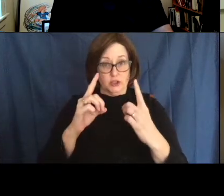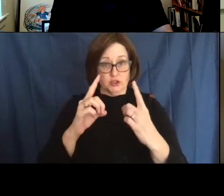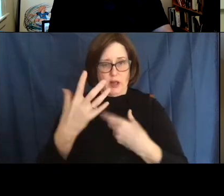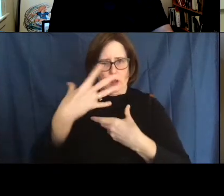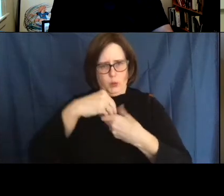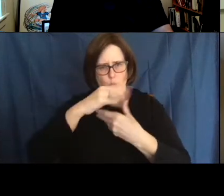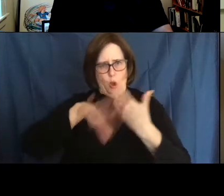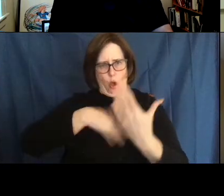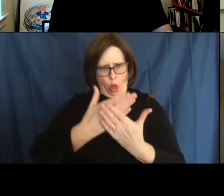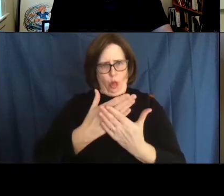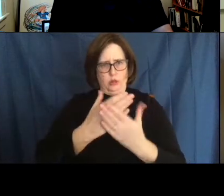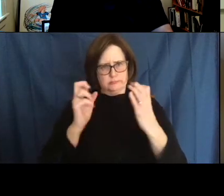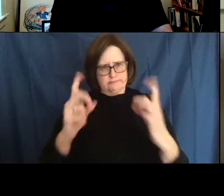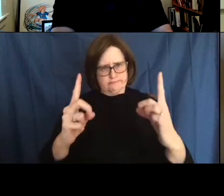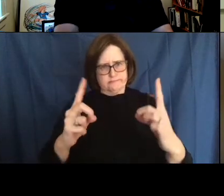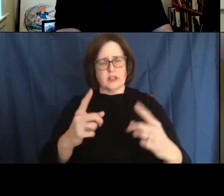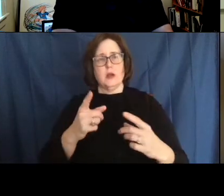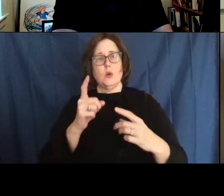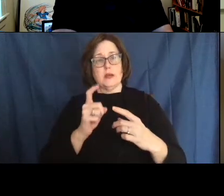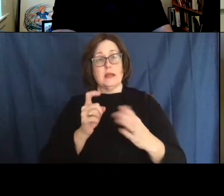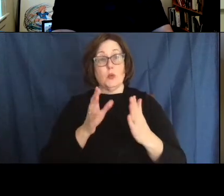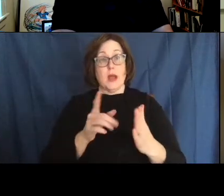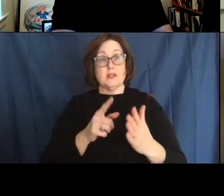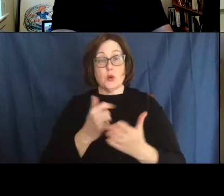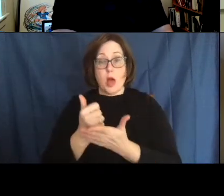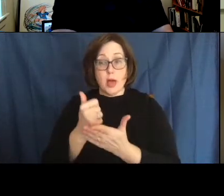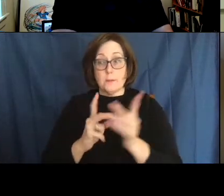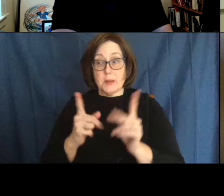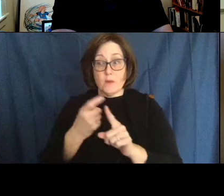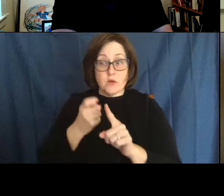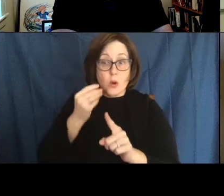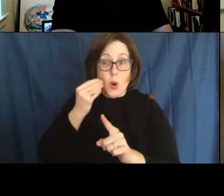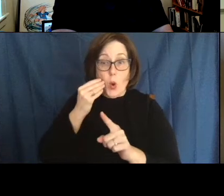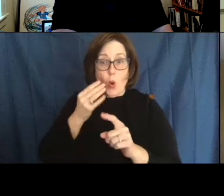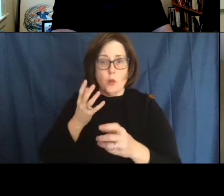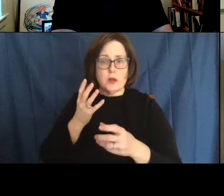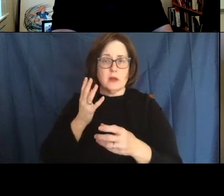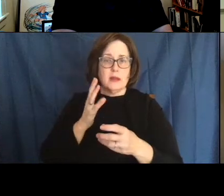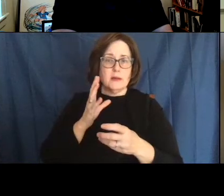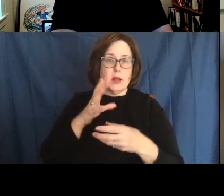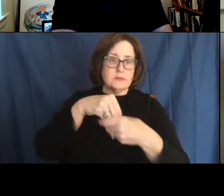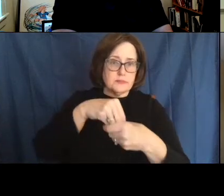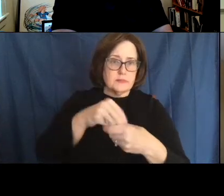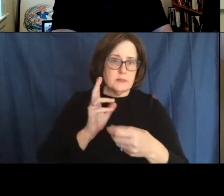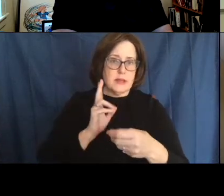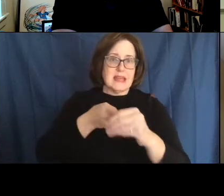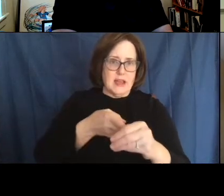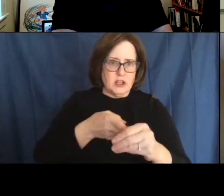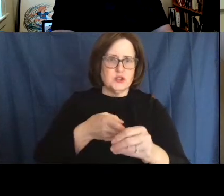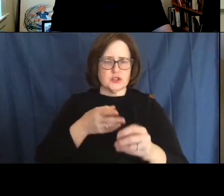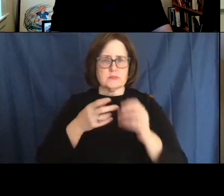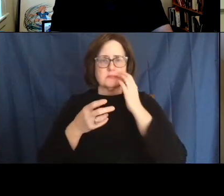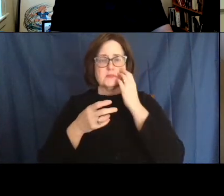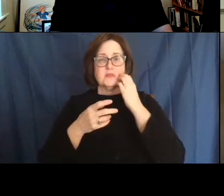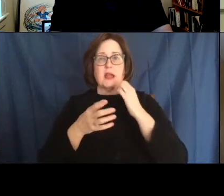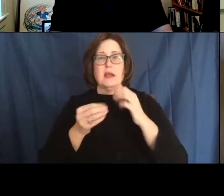innovative ways to engage learners at home and support families and caregivers who are juggling immense responsibilities. We need ways to